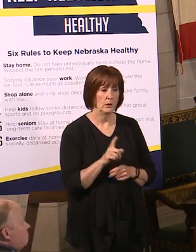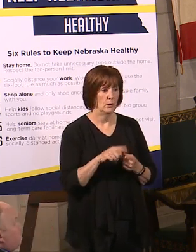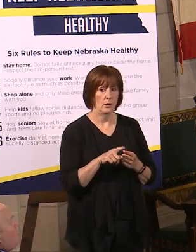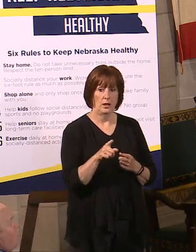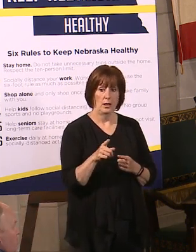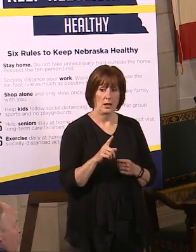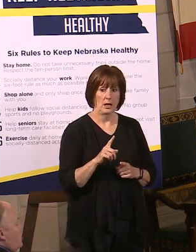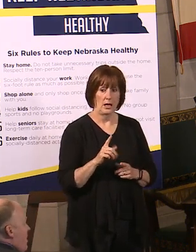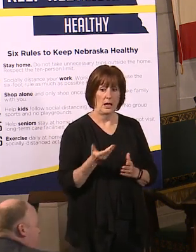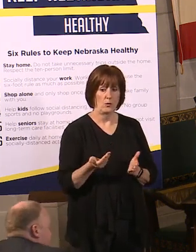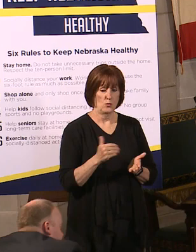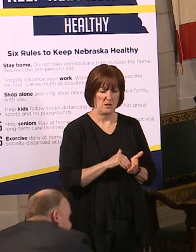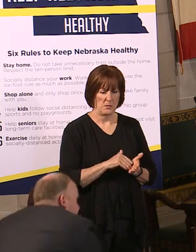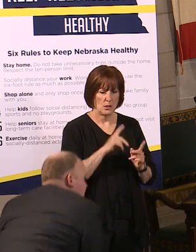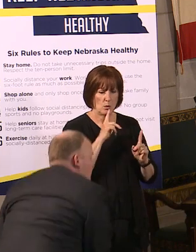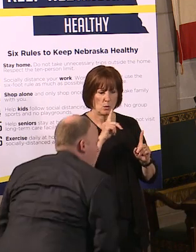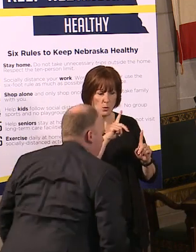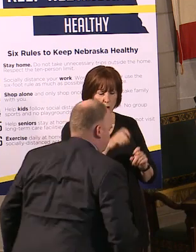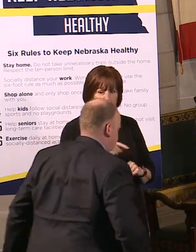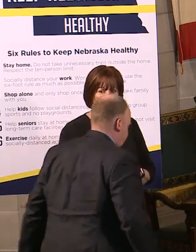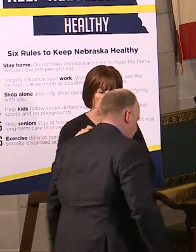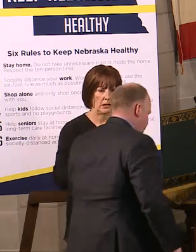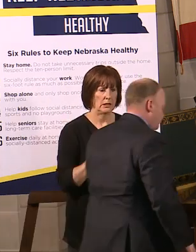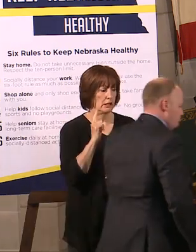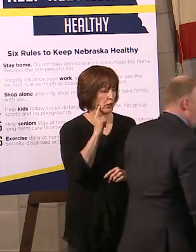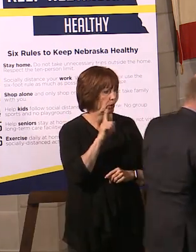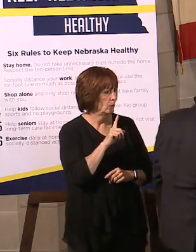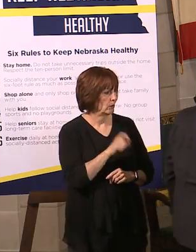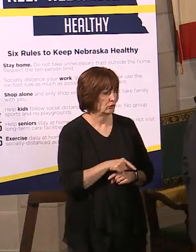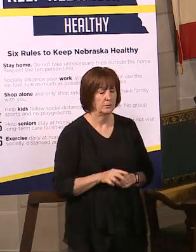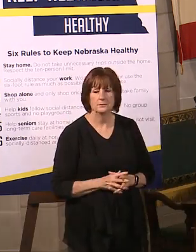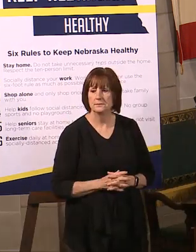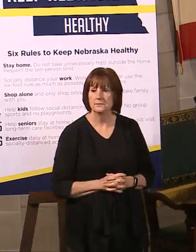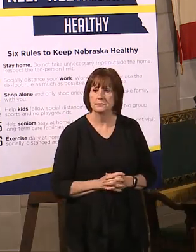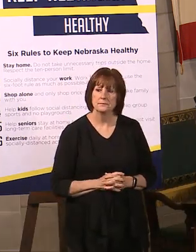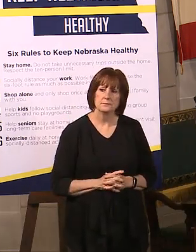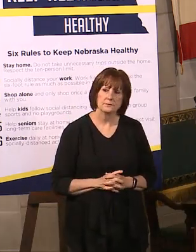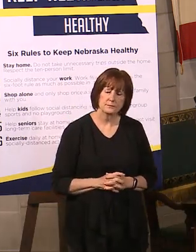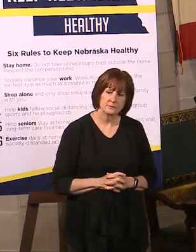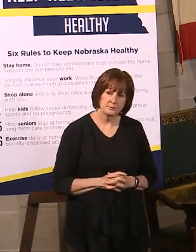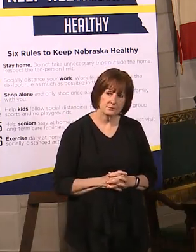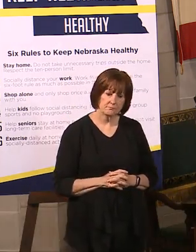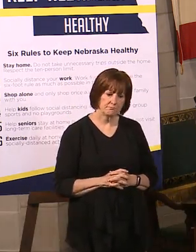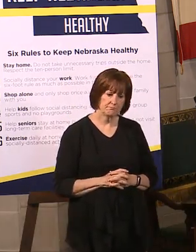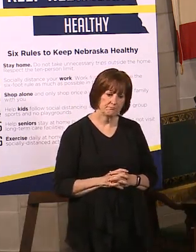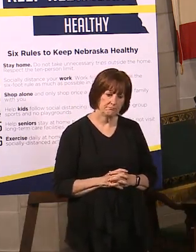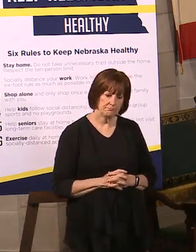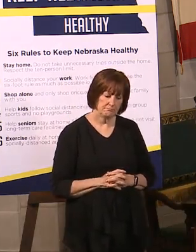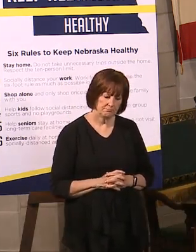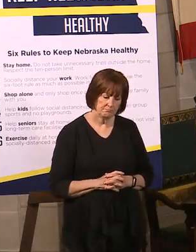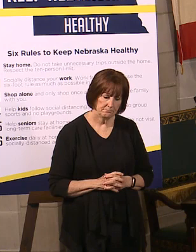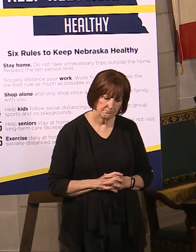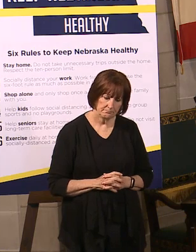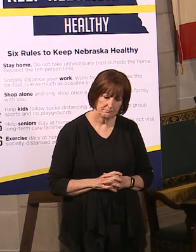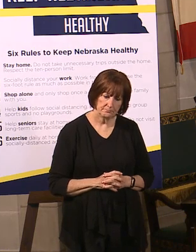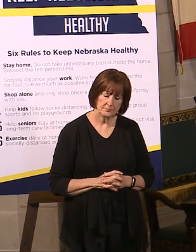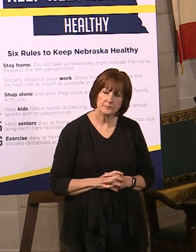asks the question, will you repeat the question so everybody else can hear it? Thanks. The workload has to